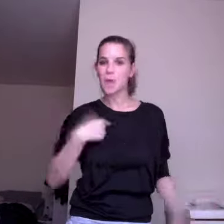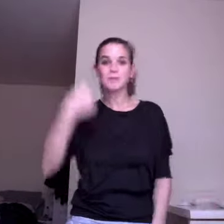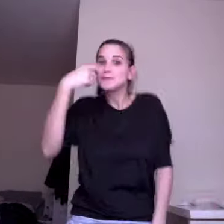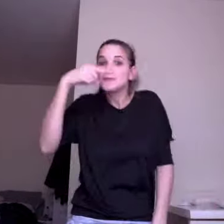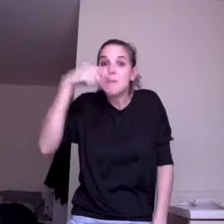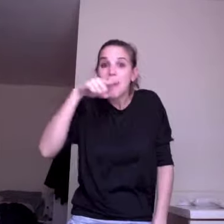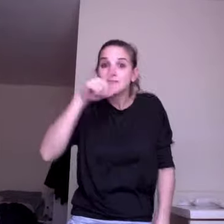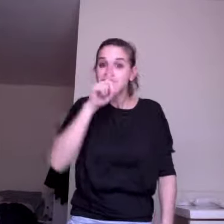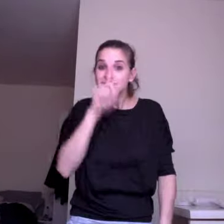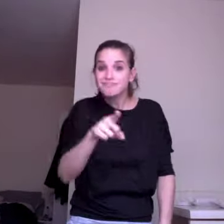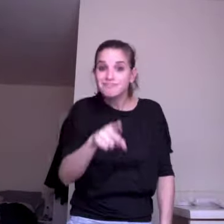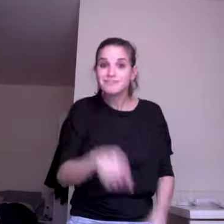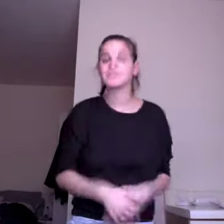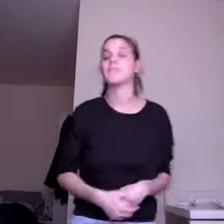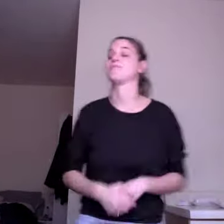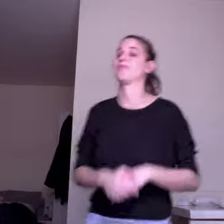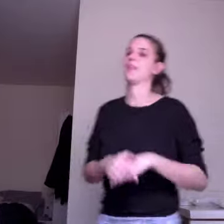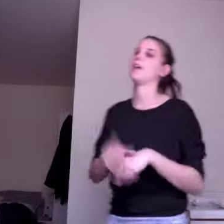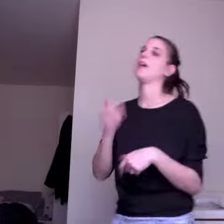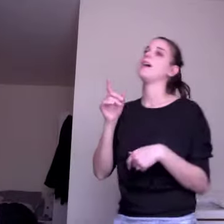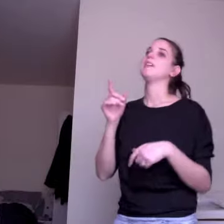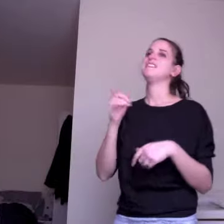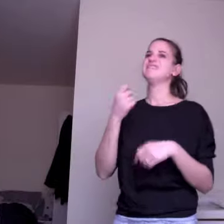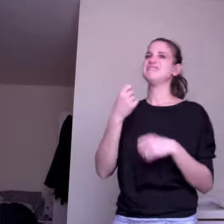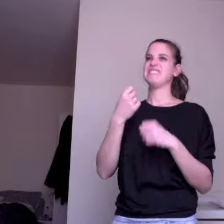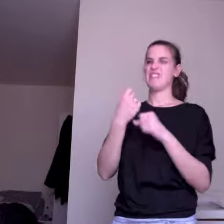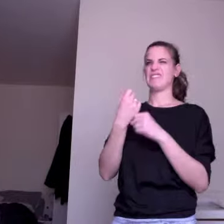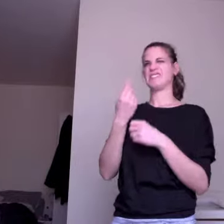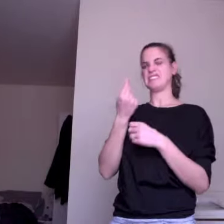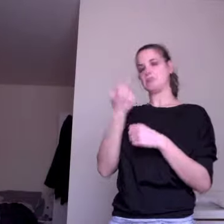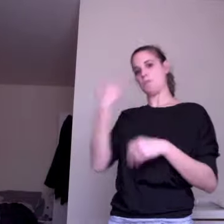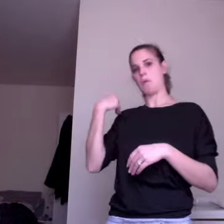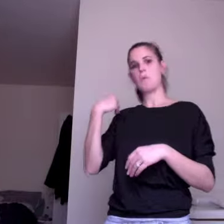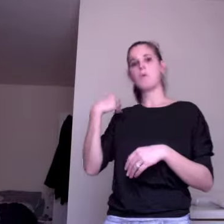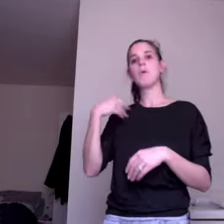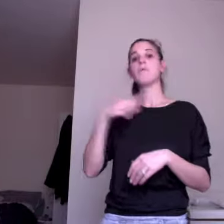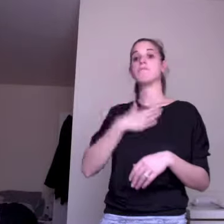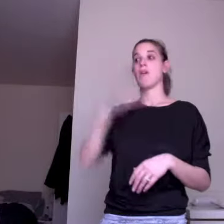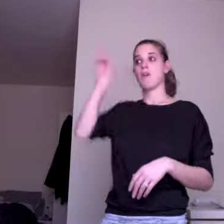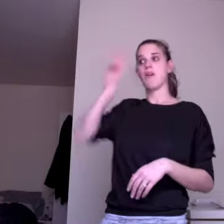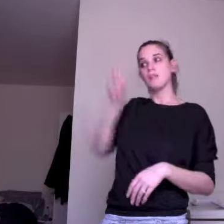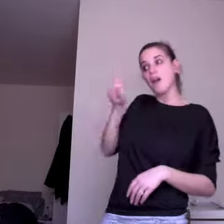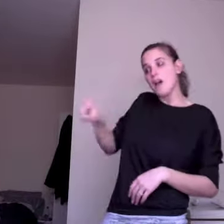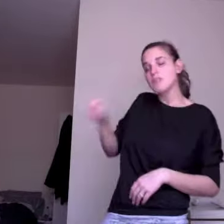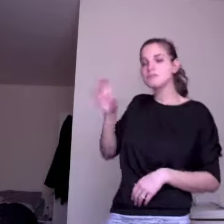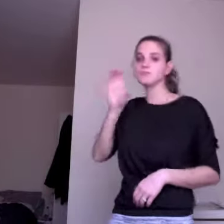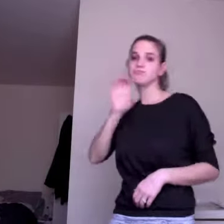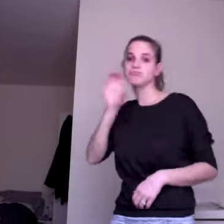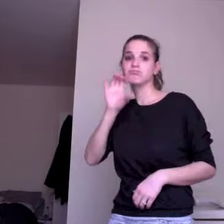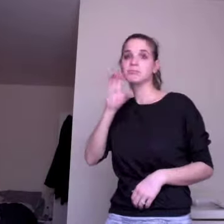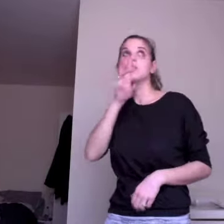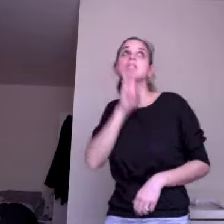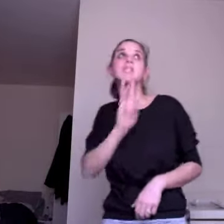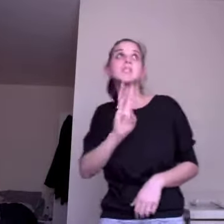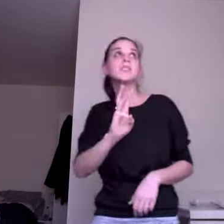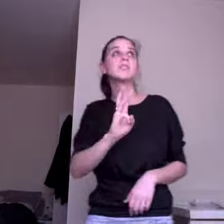cereal. He asked if he wanted organic toasted O's or the sugar-coated flakes. You know, the one with the big striped cartoon character on the